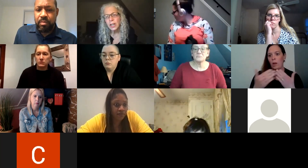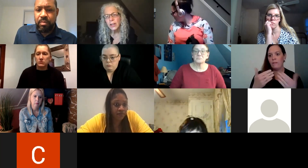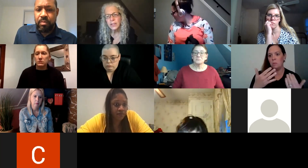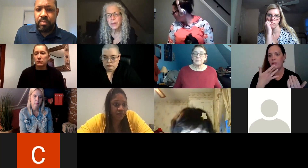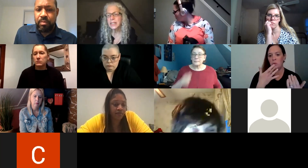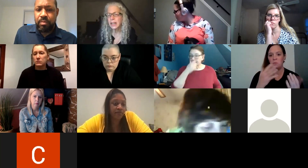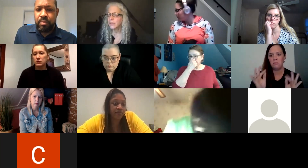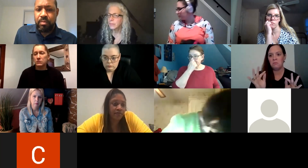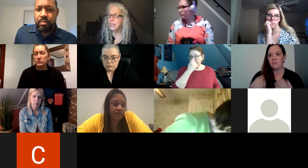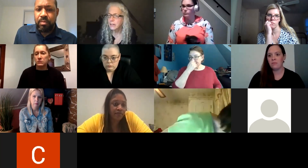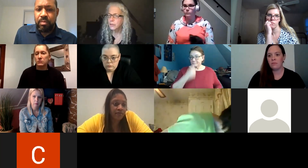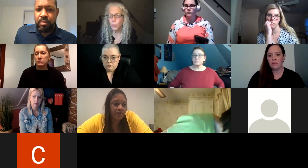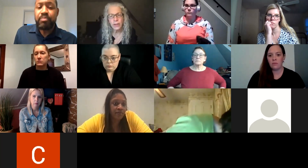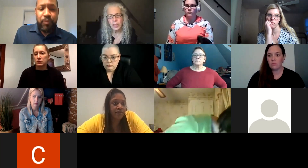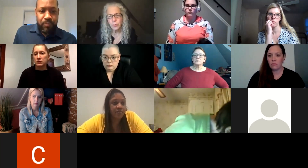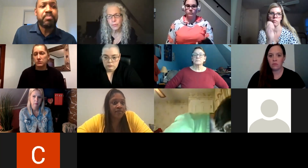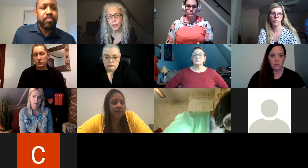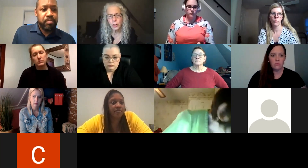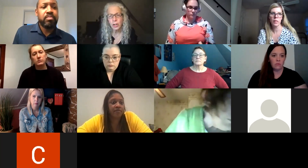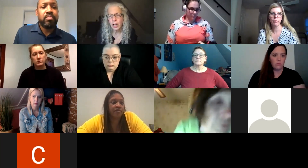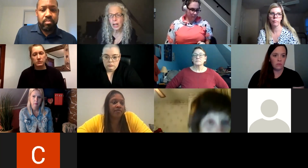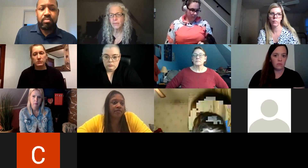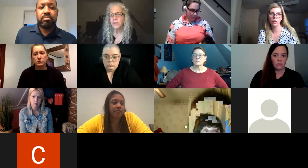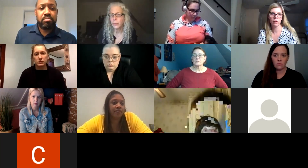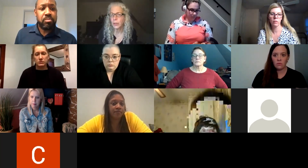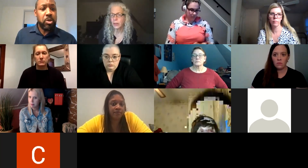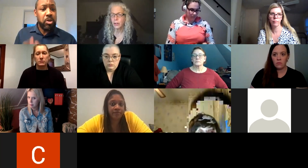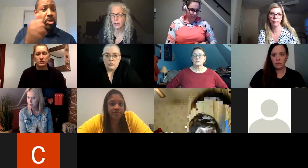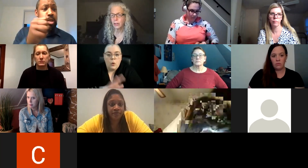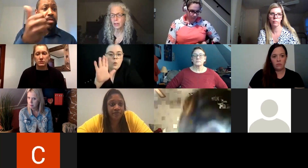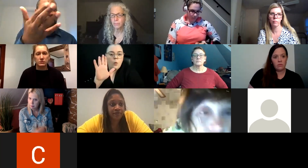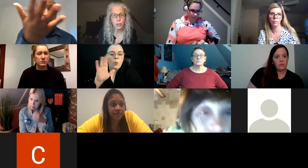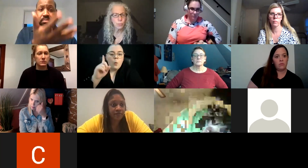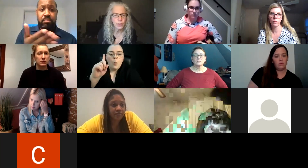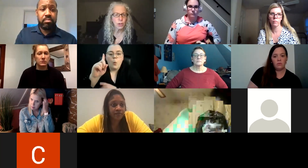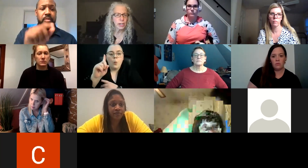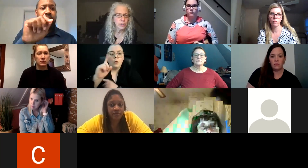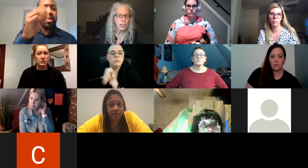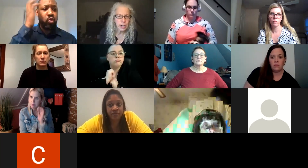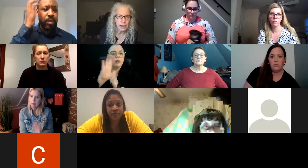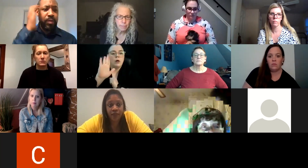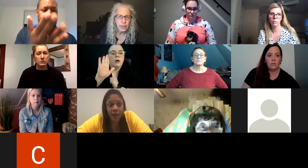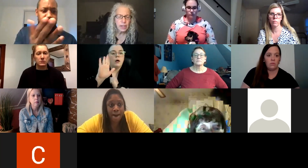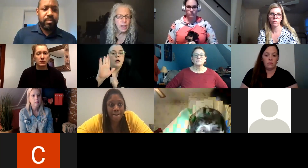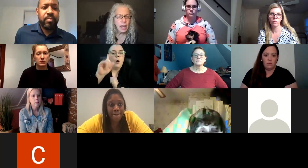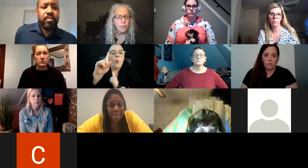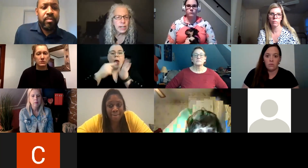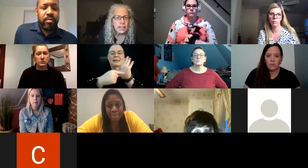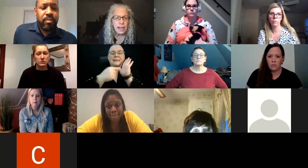If somebody's signing for themselves or whatever they prefer, I'm fine with just moving along and understanding them. And Rain saying, I'd